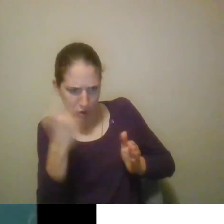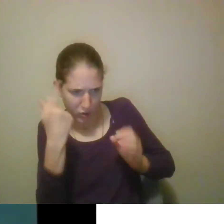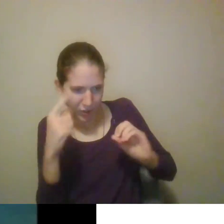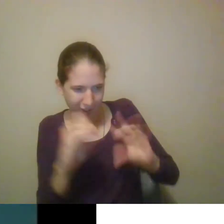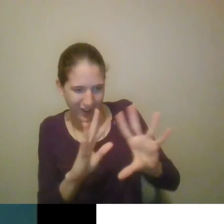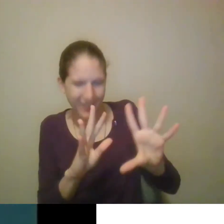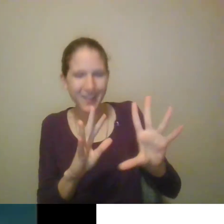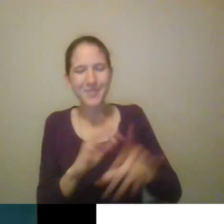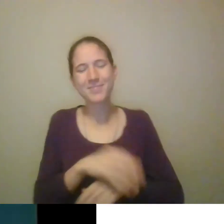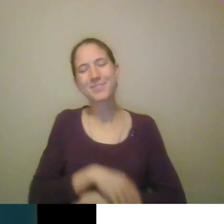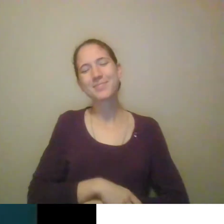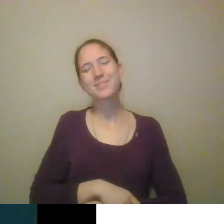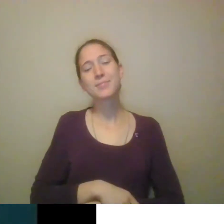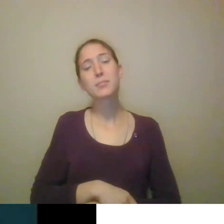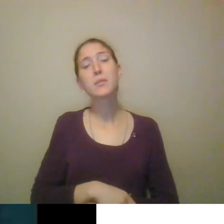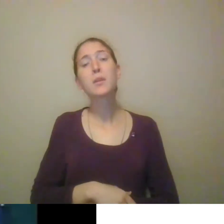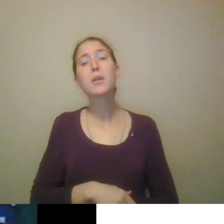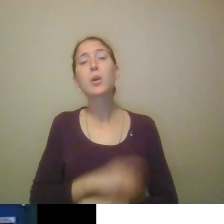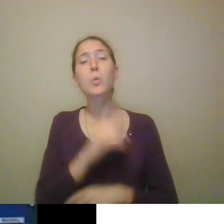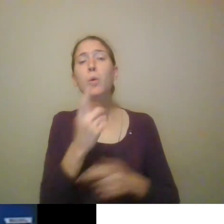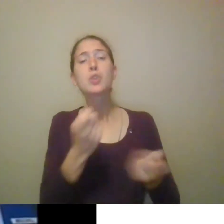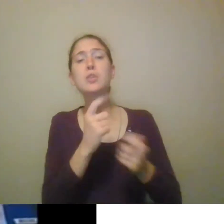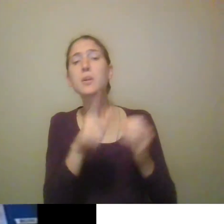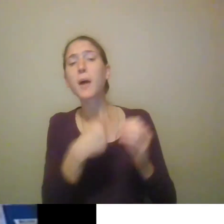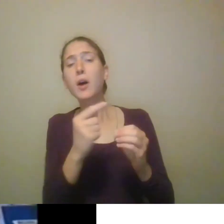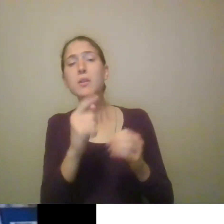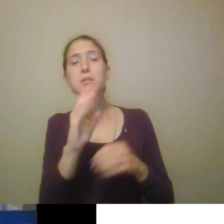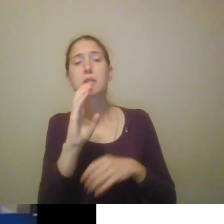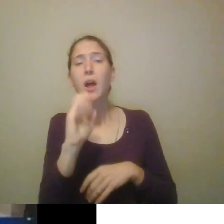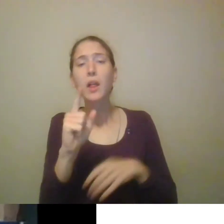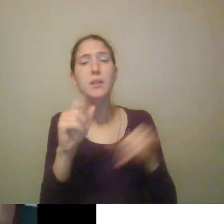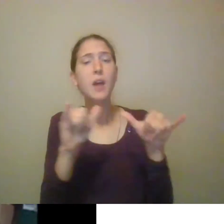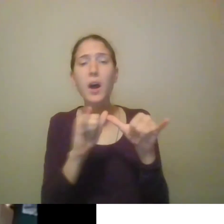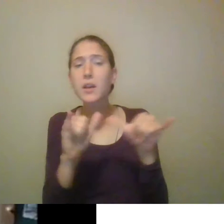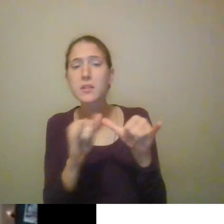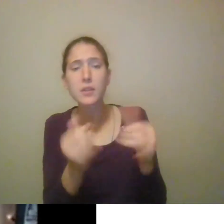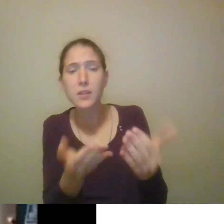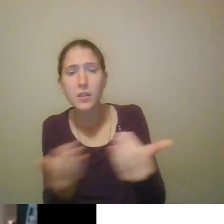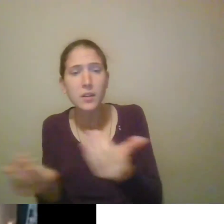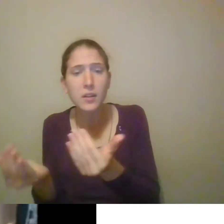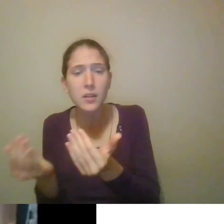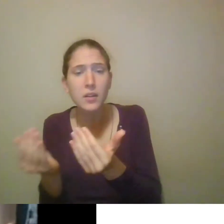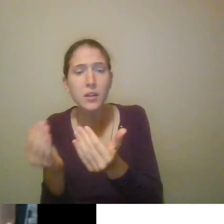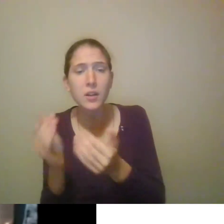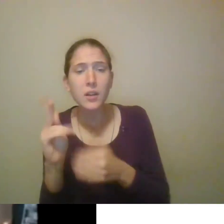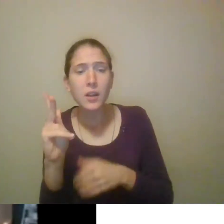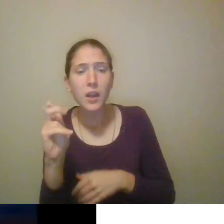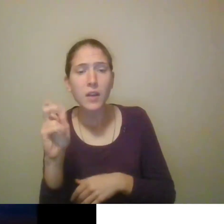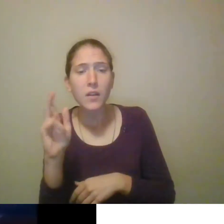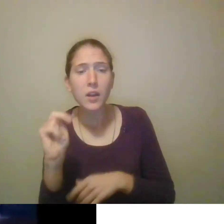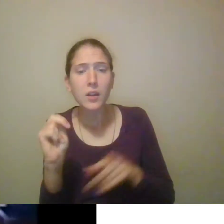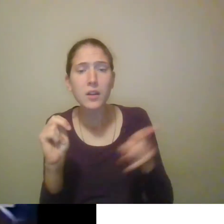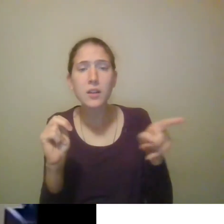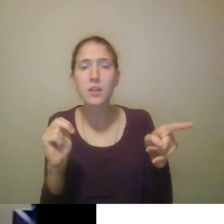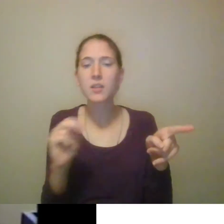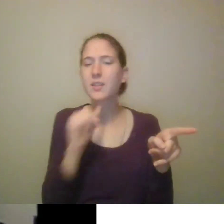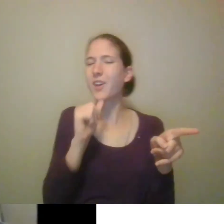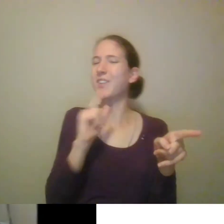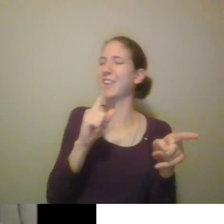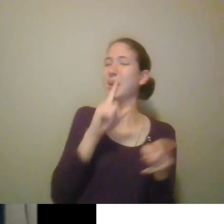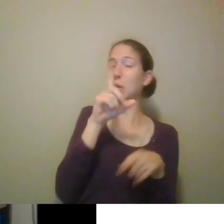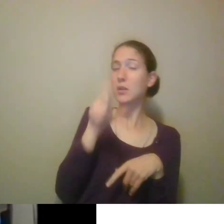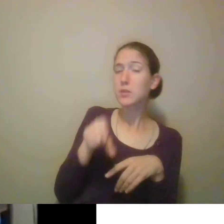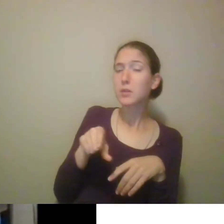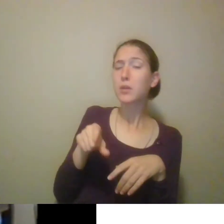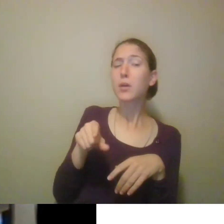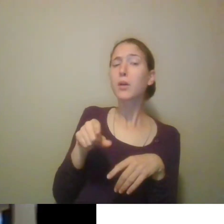So, questions on cell size. Questions on the size of cells. Kevin? Well, it's not really a question, but are we going to have to